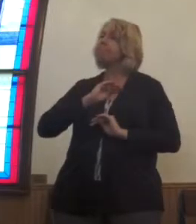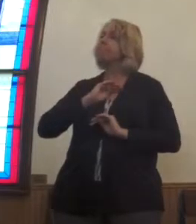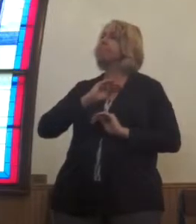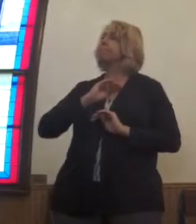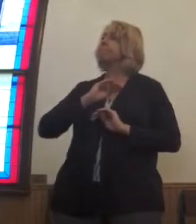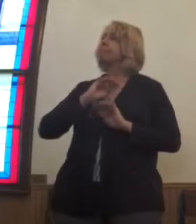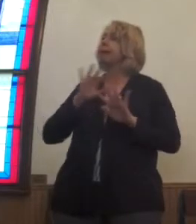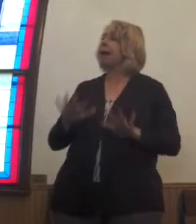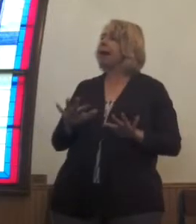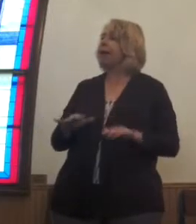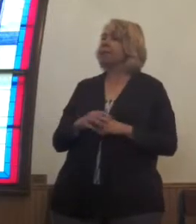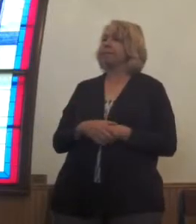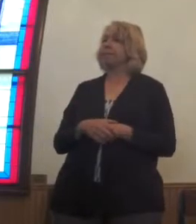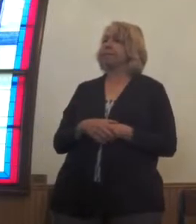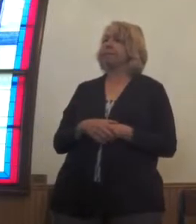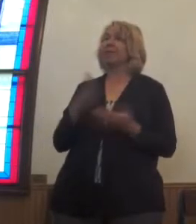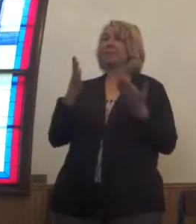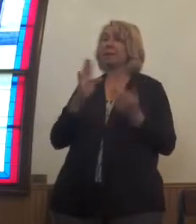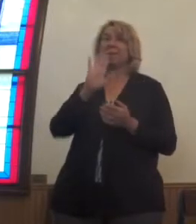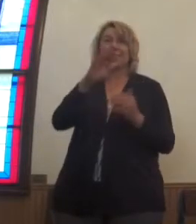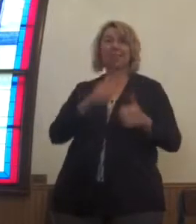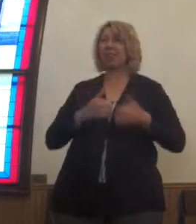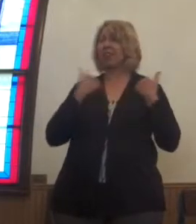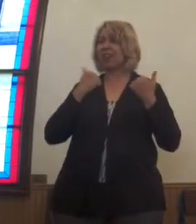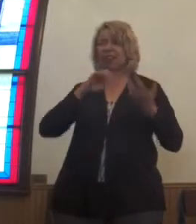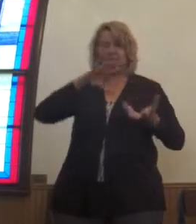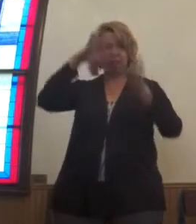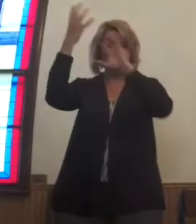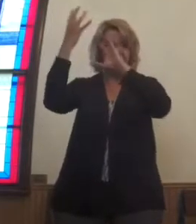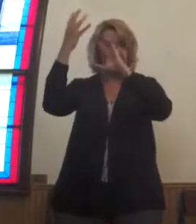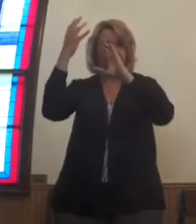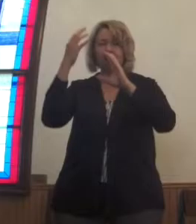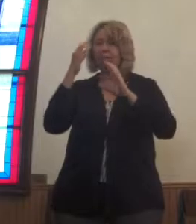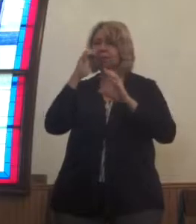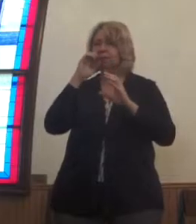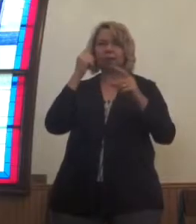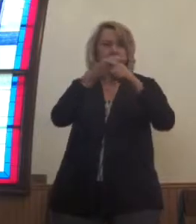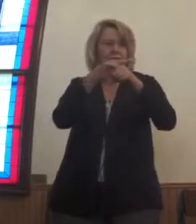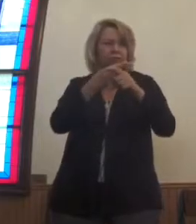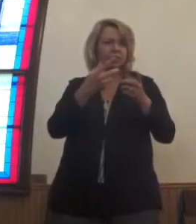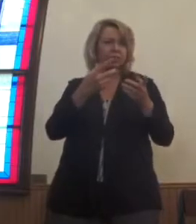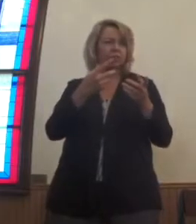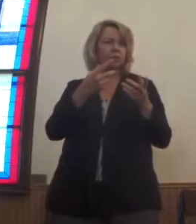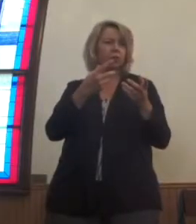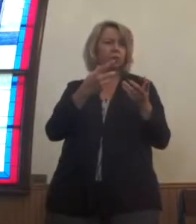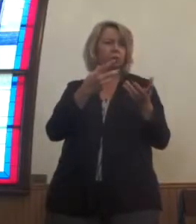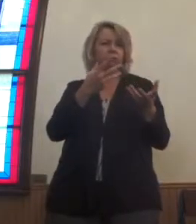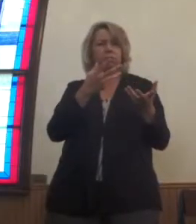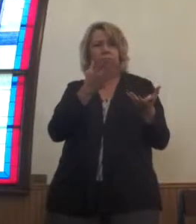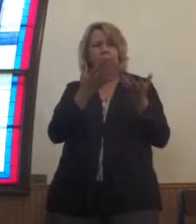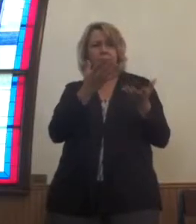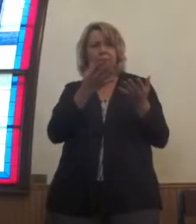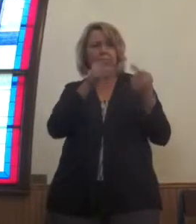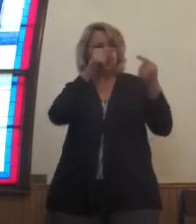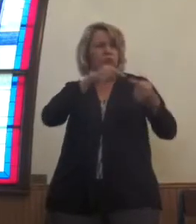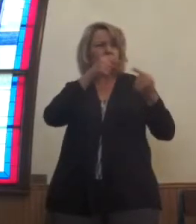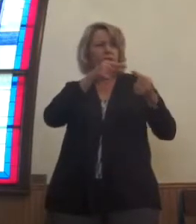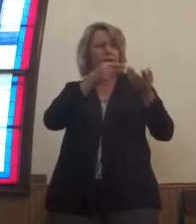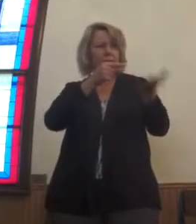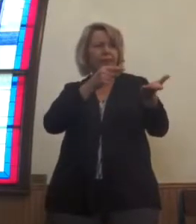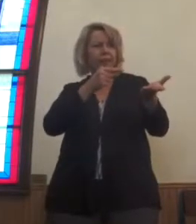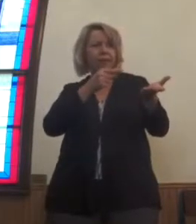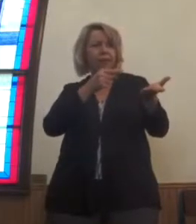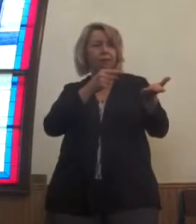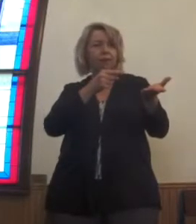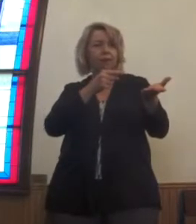Someone who may not be doing well in their life, whether they're dealing with conflict or dealing with struggles,